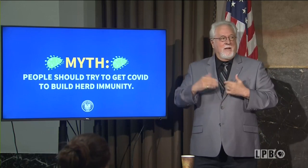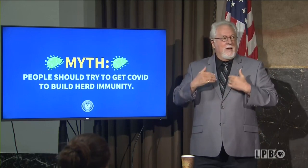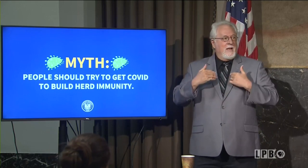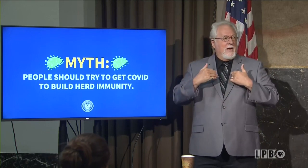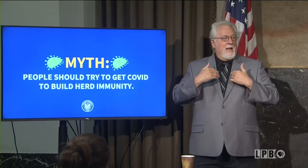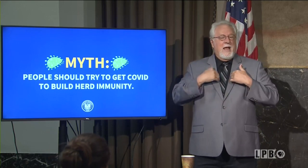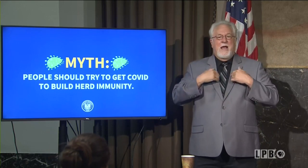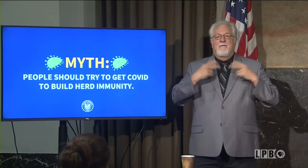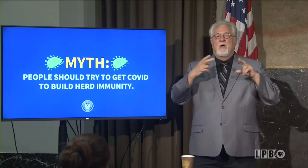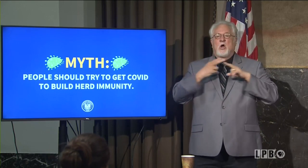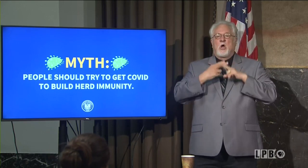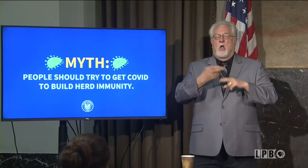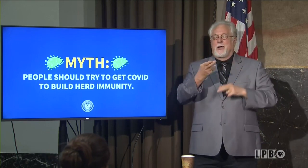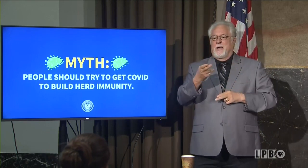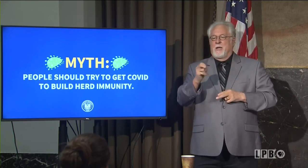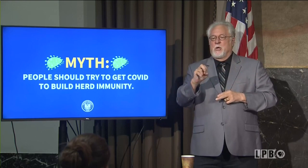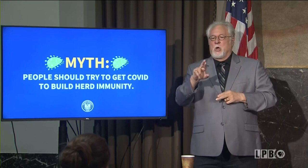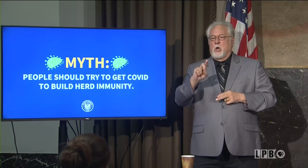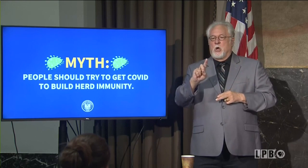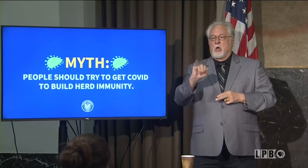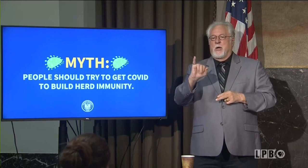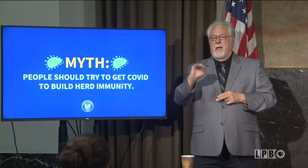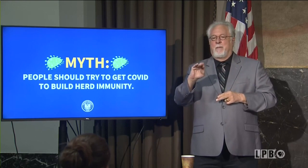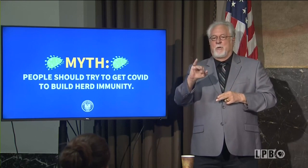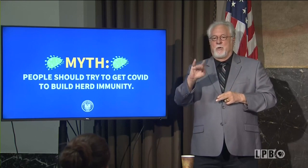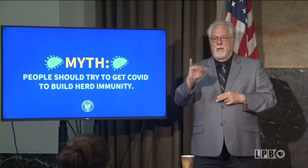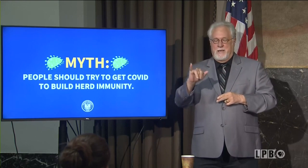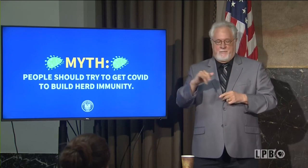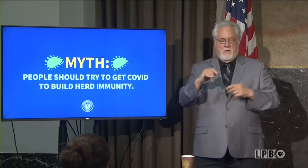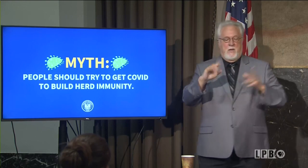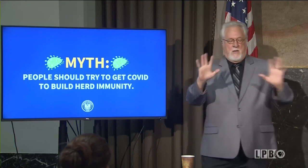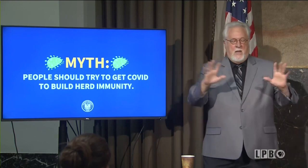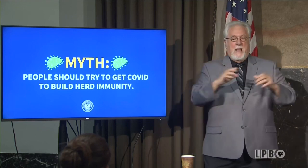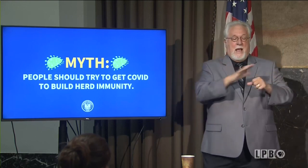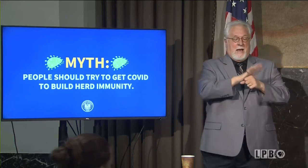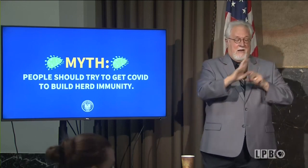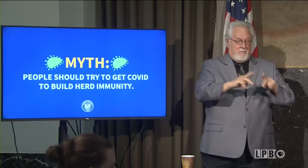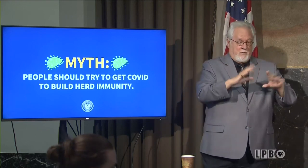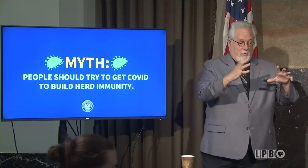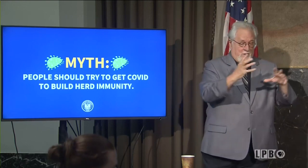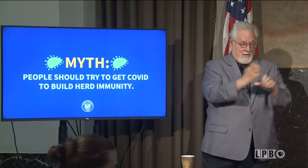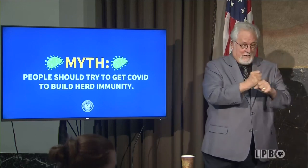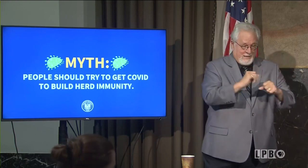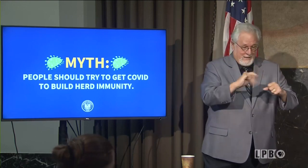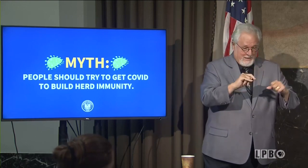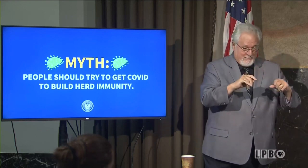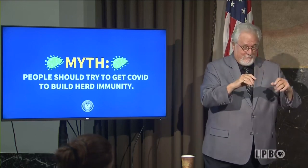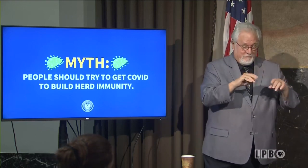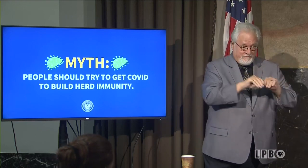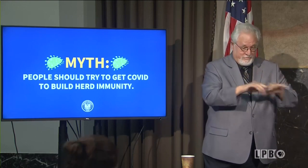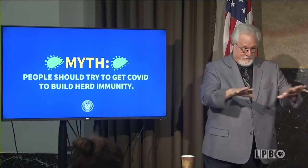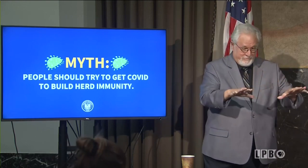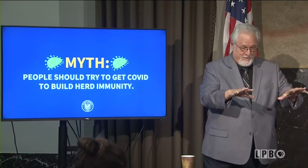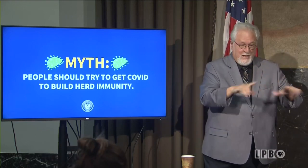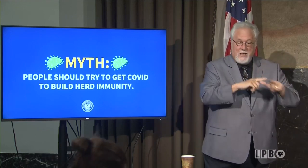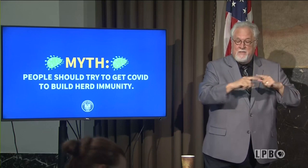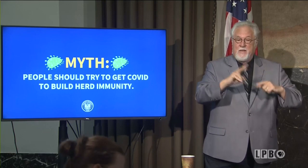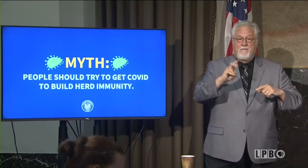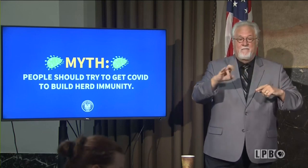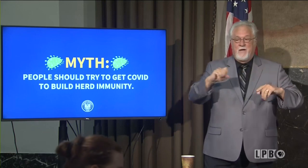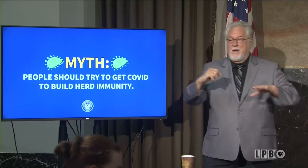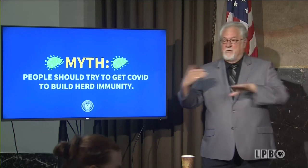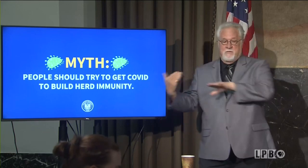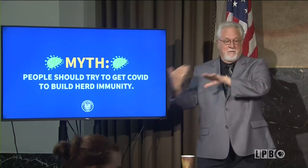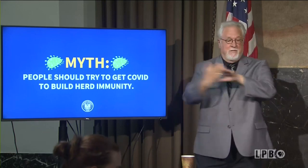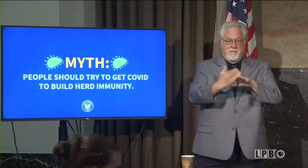we call herd immunity, which means when people get it, enough people get it, then the virus is held at bay because the bodies that have gotten